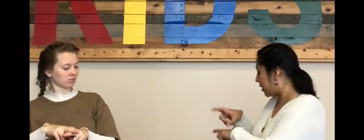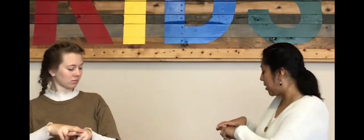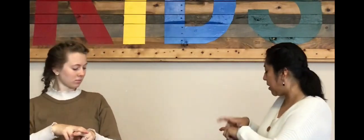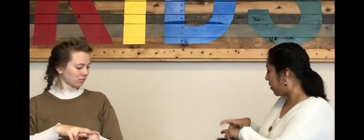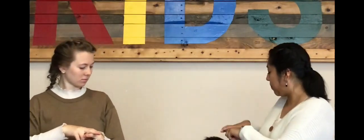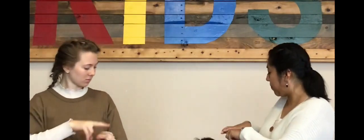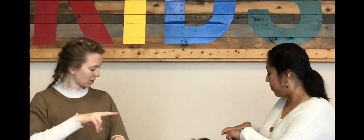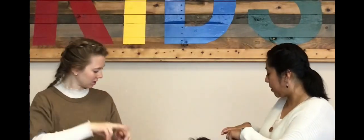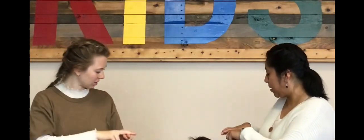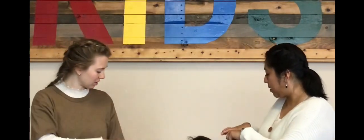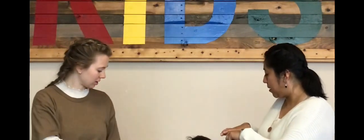Siéntate. Siéntate.